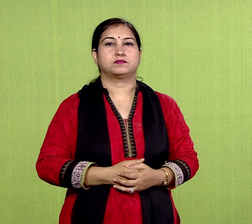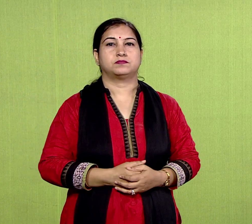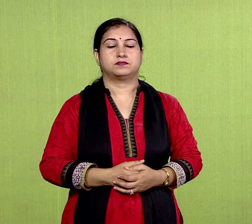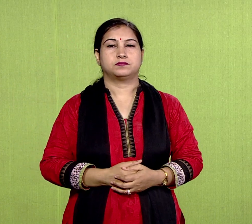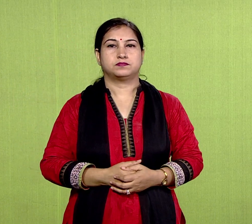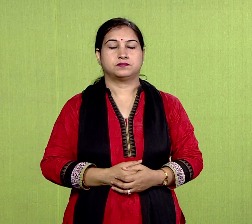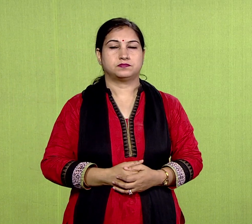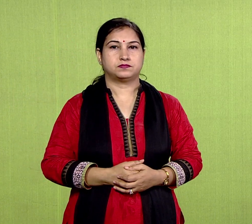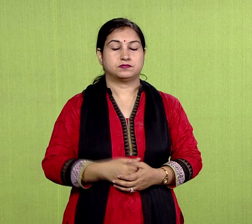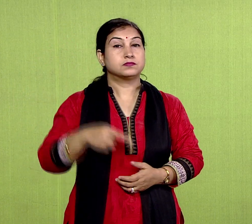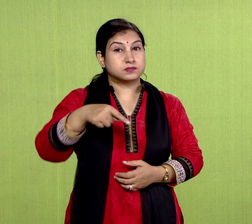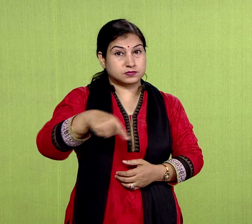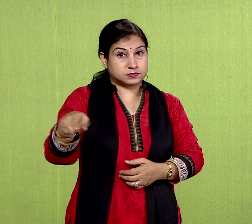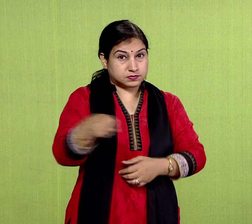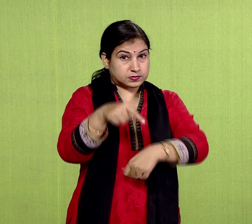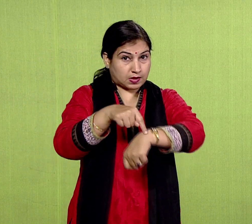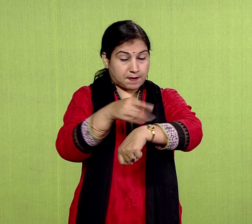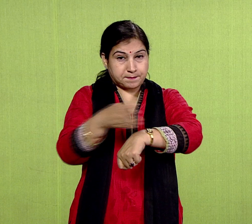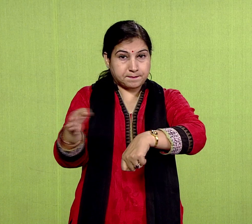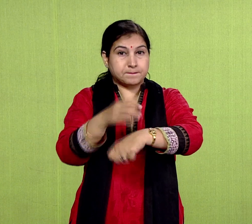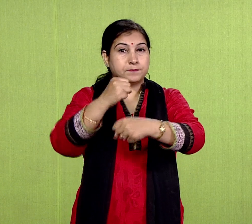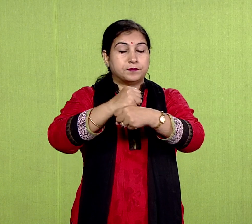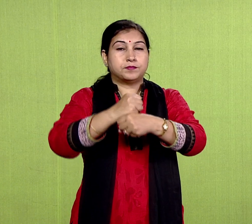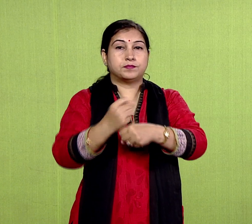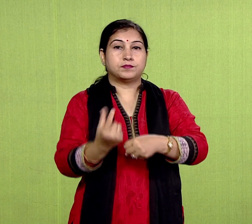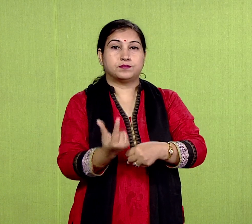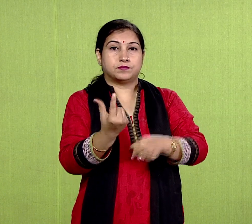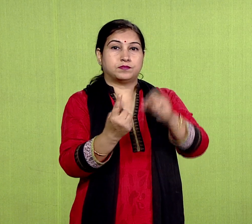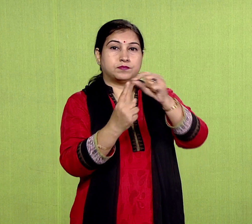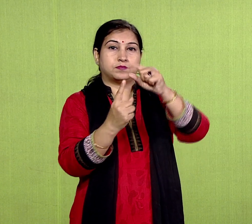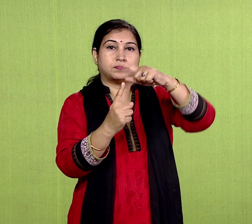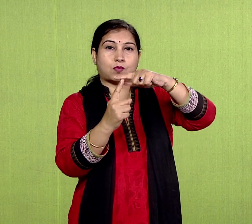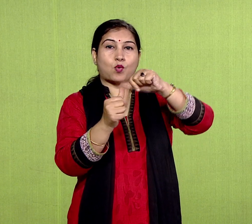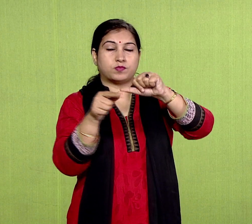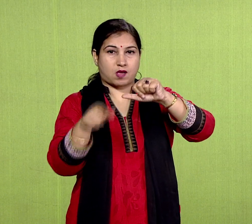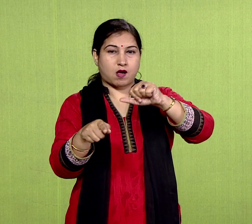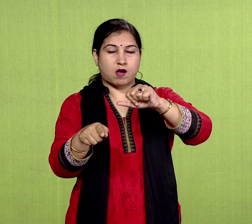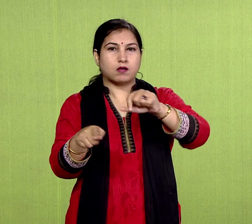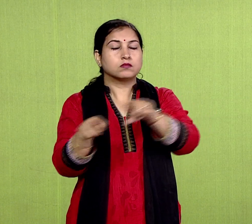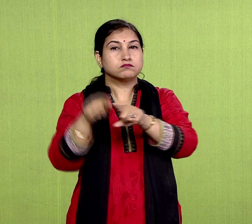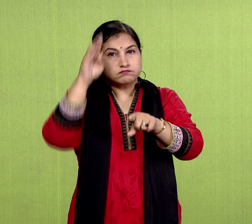During the Gupta age, the king was assisted by a council of